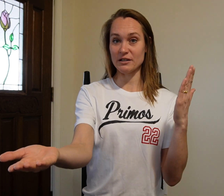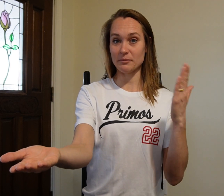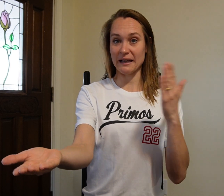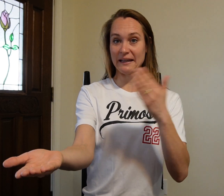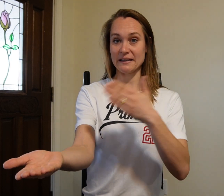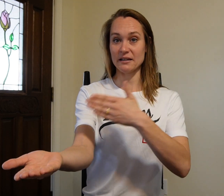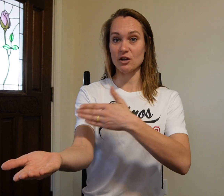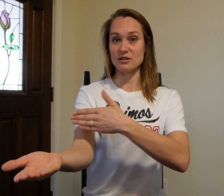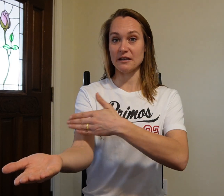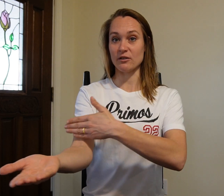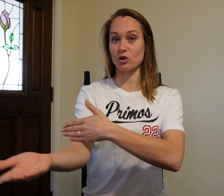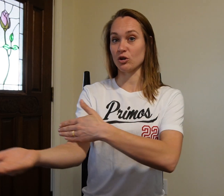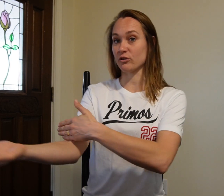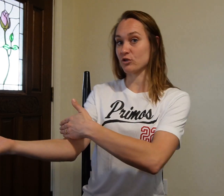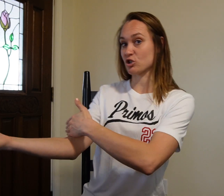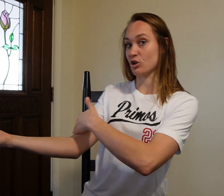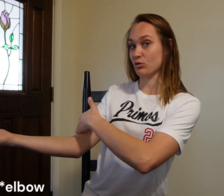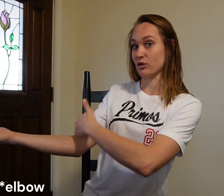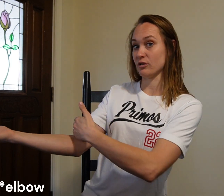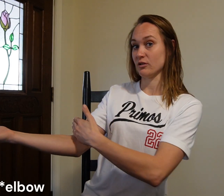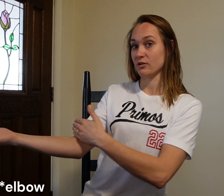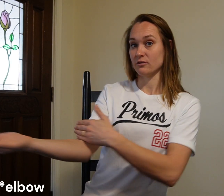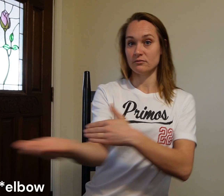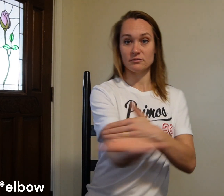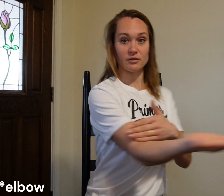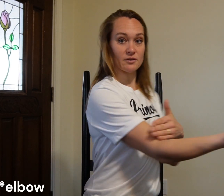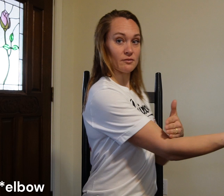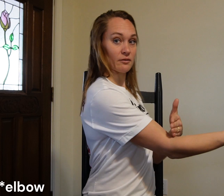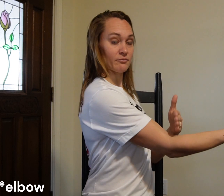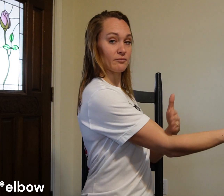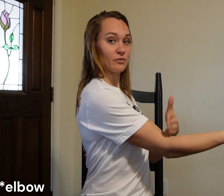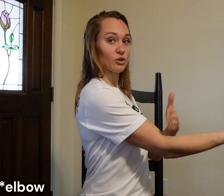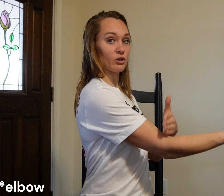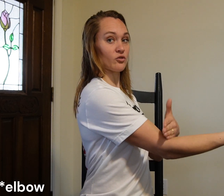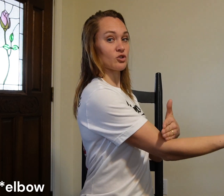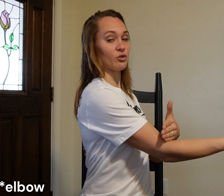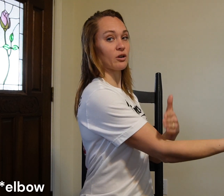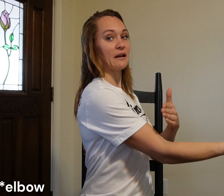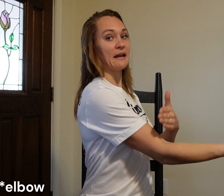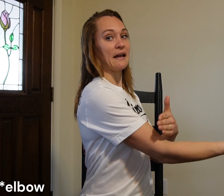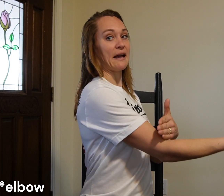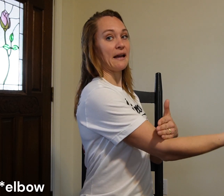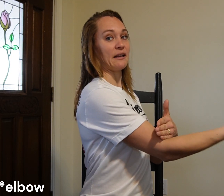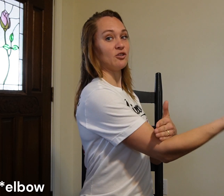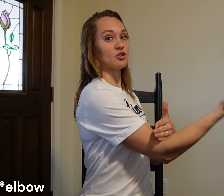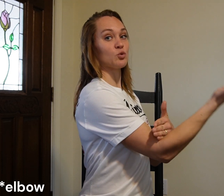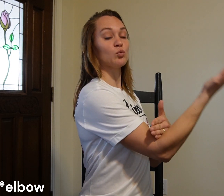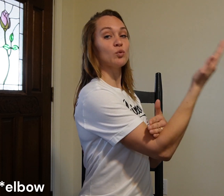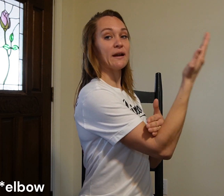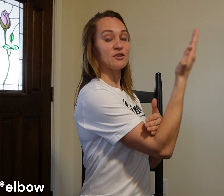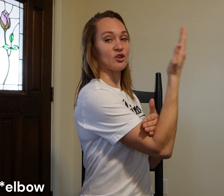Non-dominant hand goes in the crook of your shoulder. Go this way. Crook of your shoulder, and then you just raise your